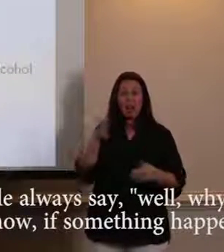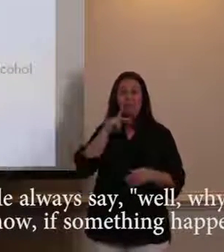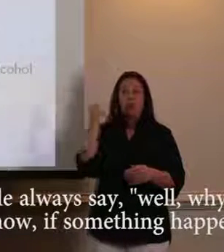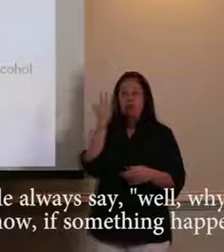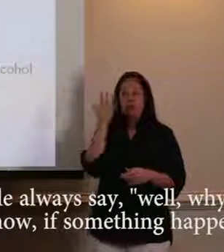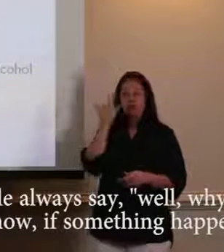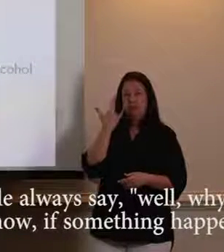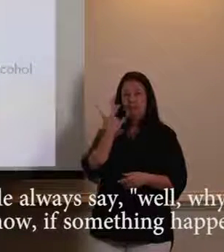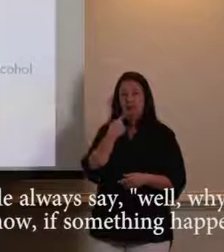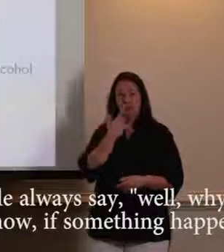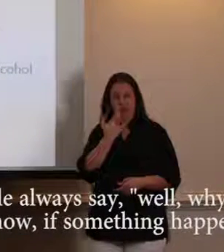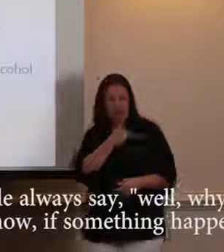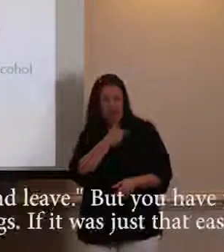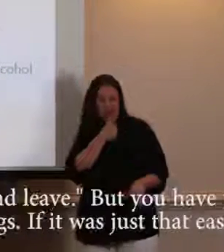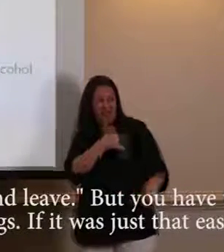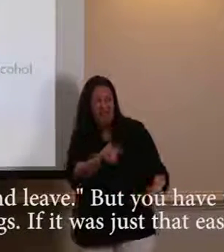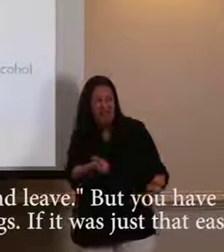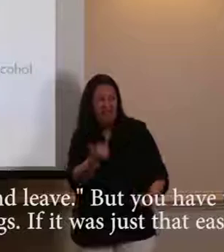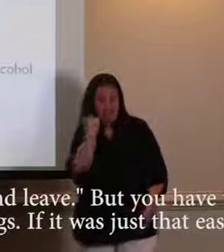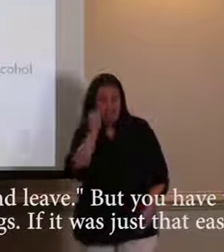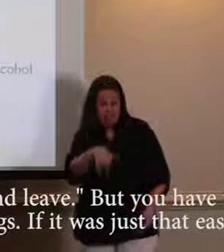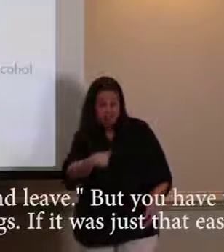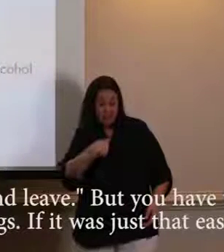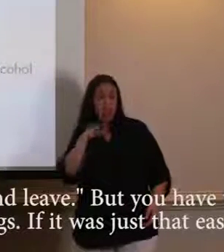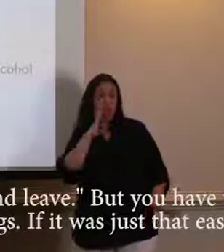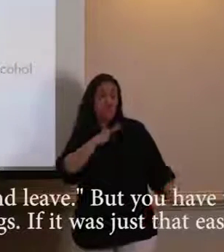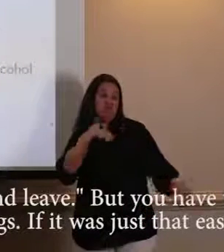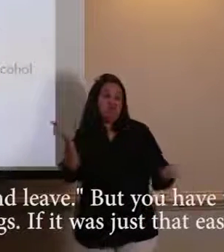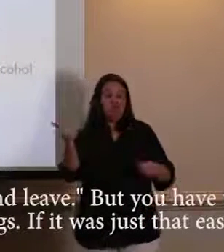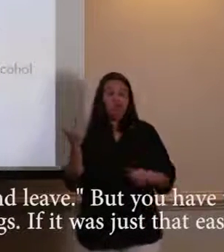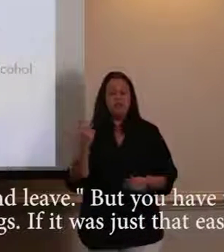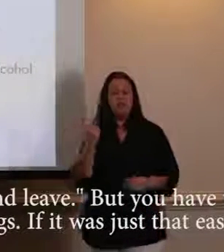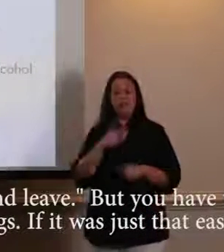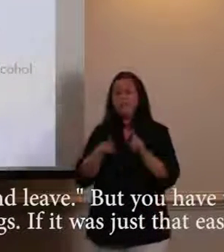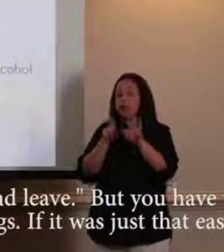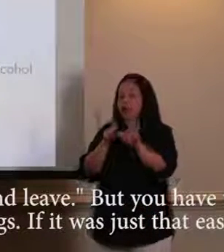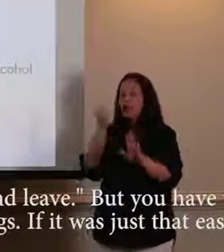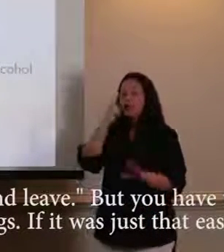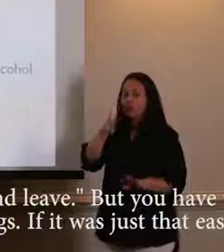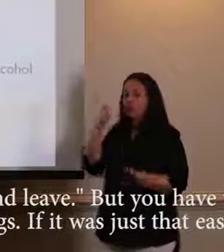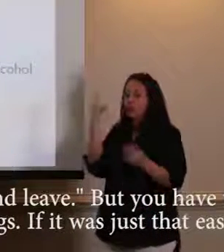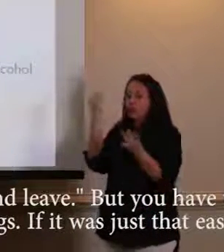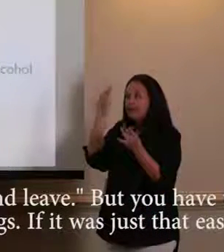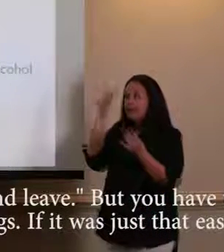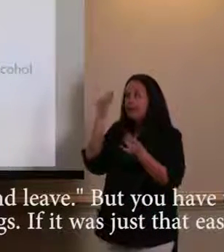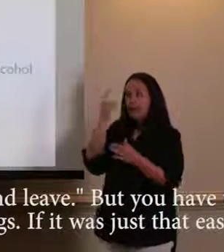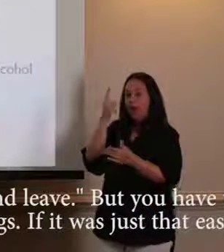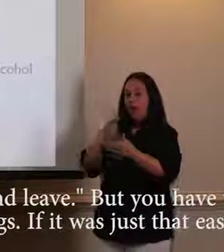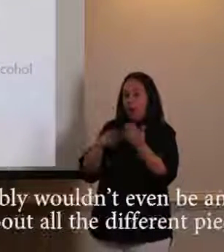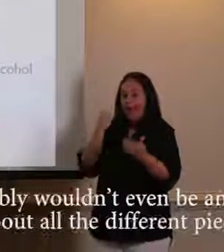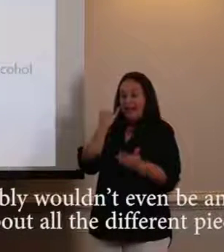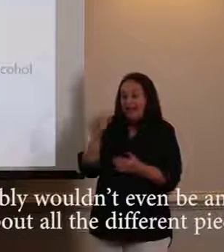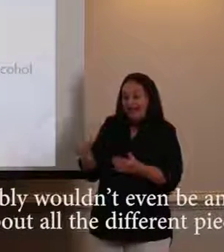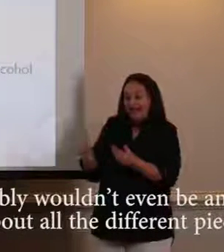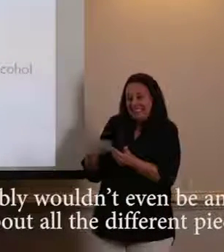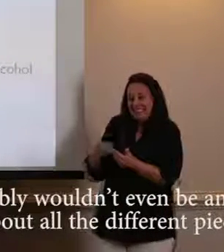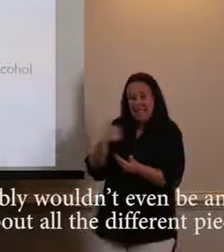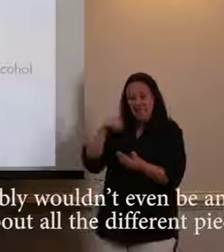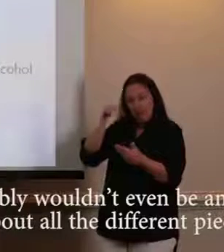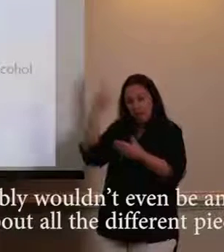she just leave? If something happened to me, I would just pack up and leave. But you have to think about all the other things. If it was just that easy, then domestic